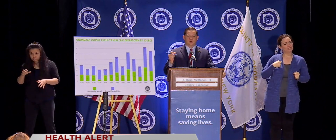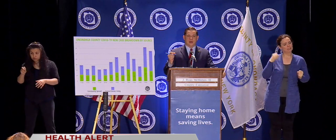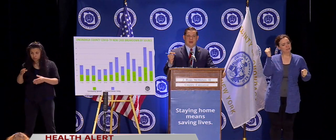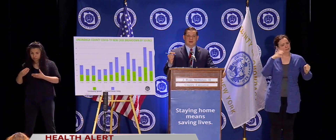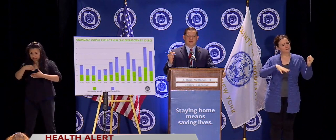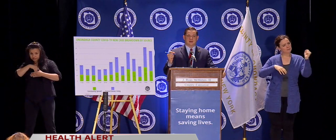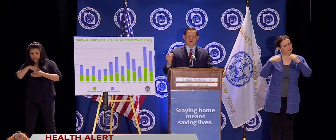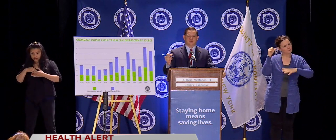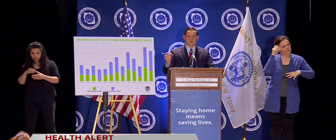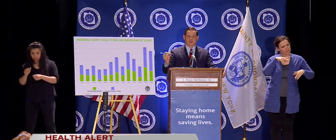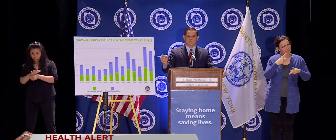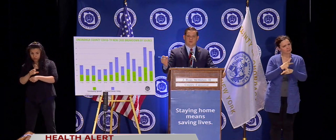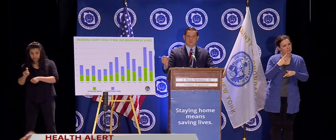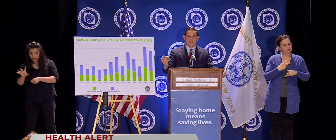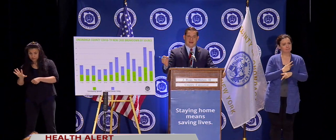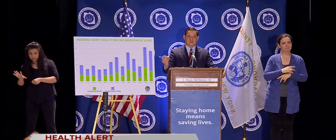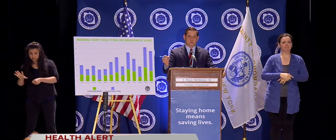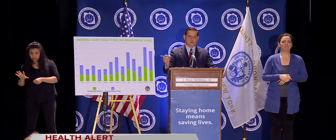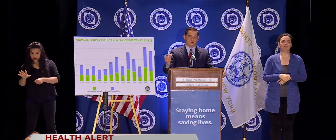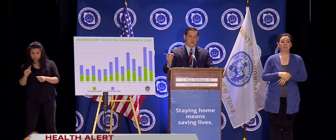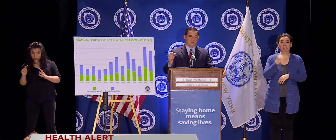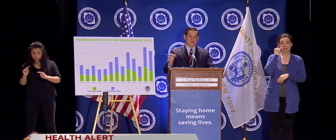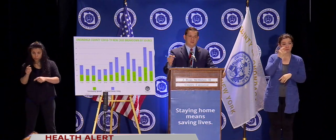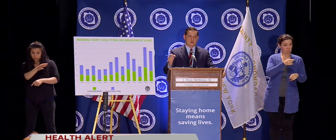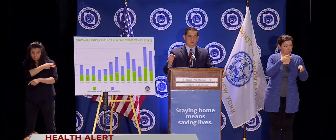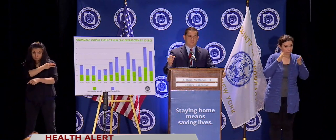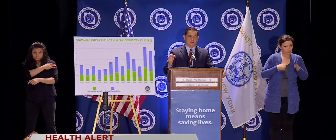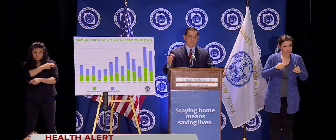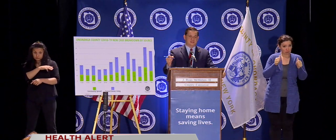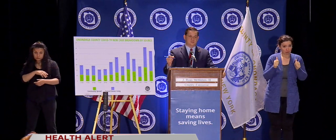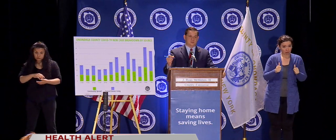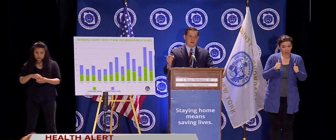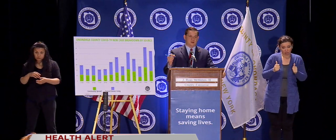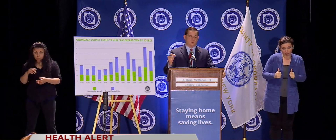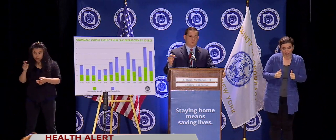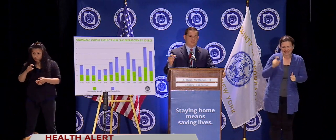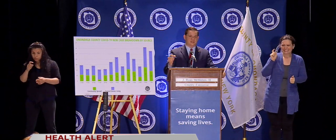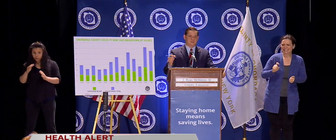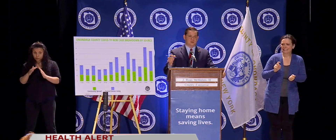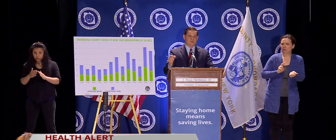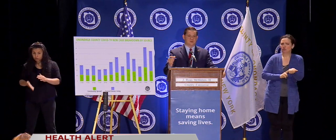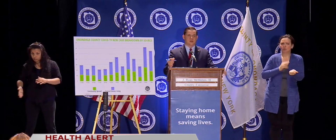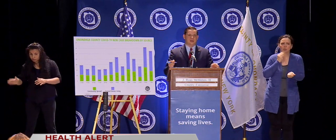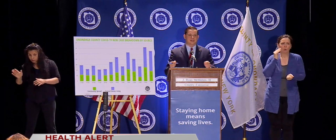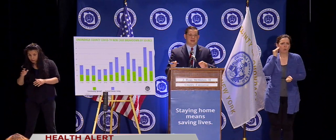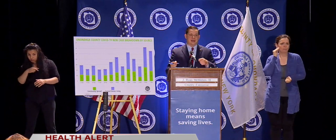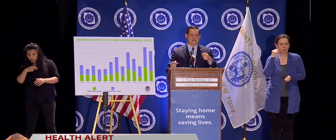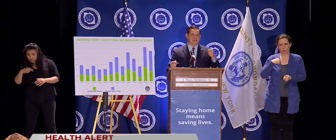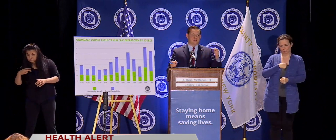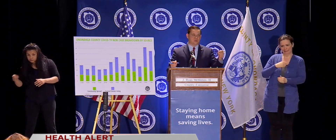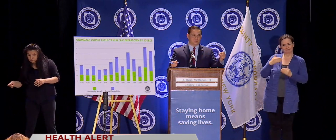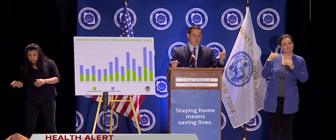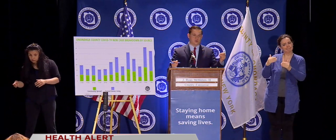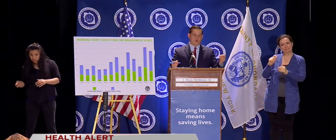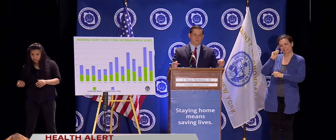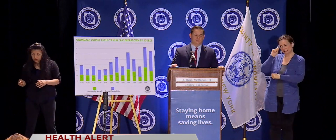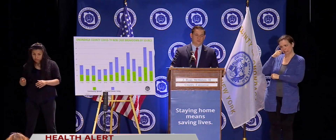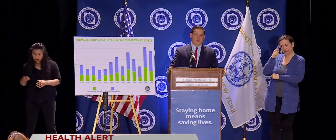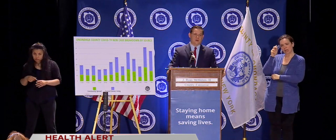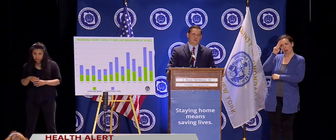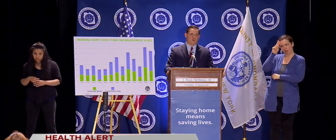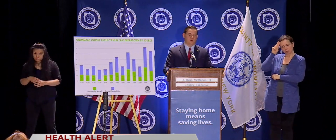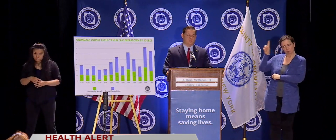or you had individuals coming from a hospital that may have been asymptomatic or light symptoms that got sent to nursing